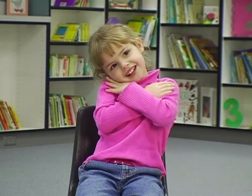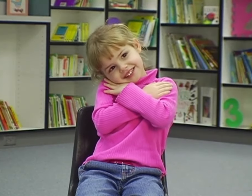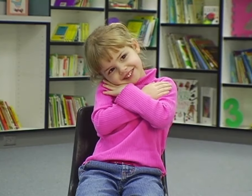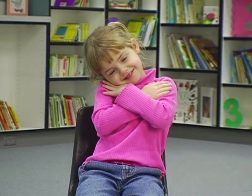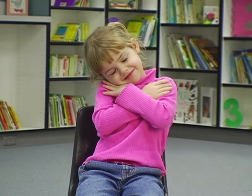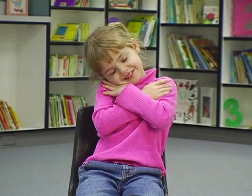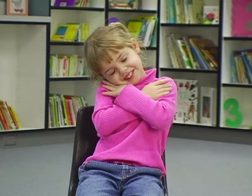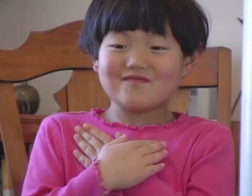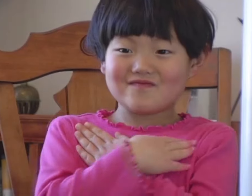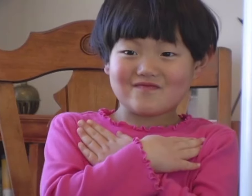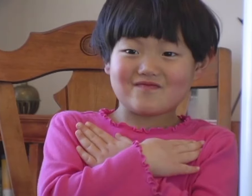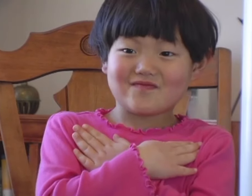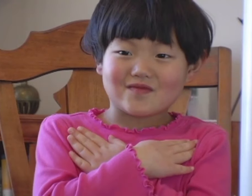Rest.